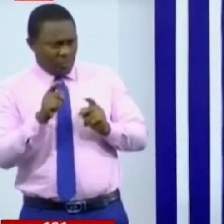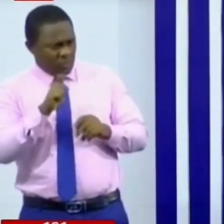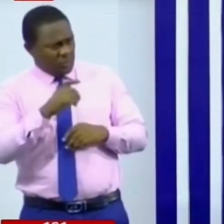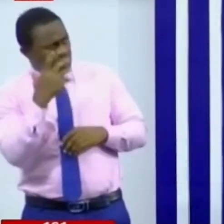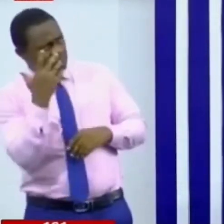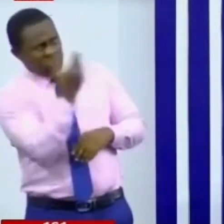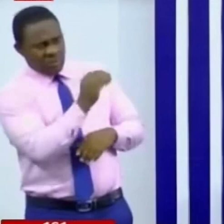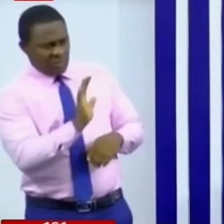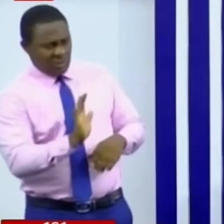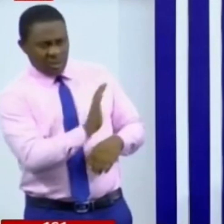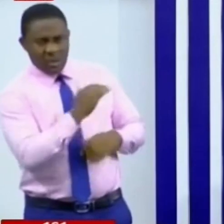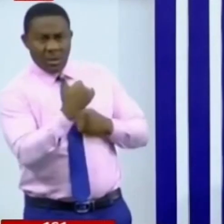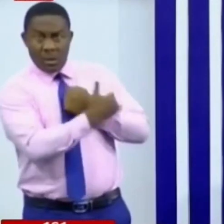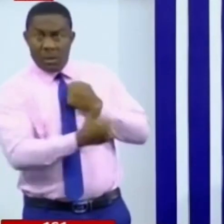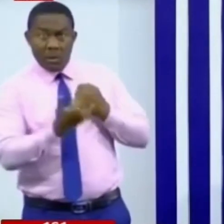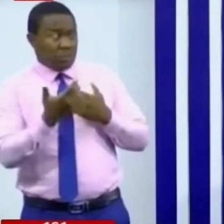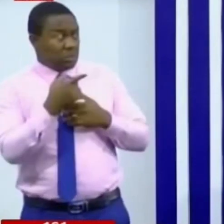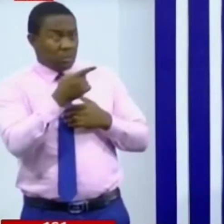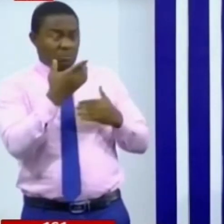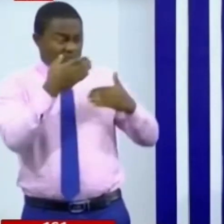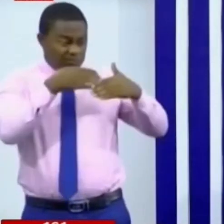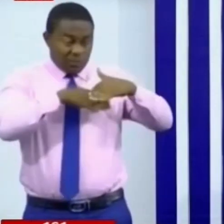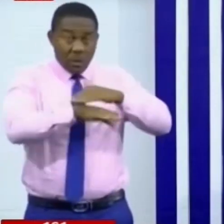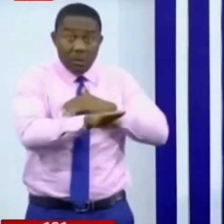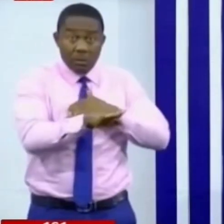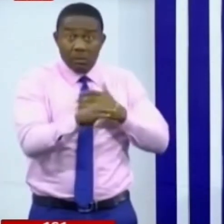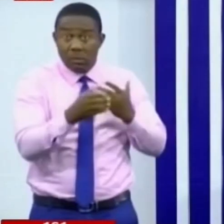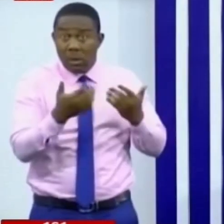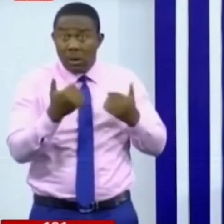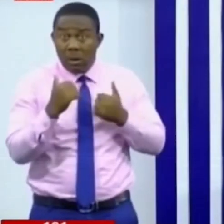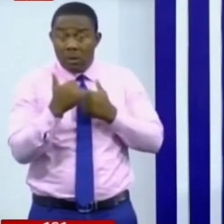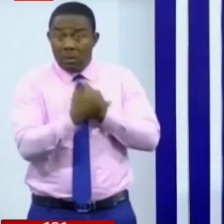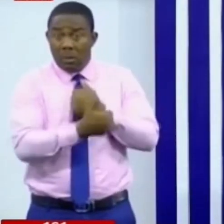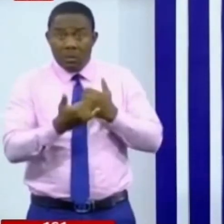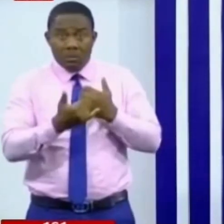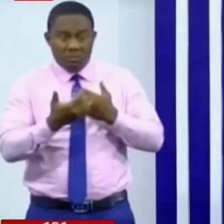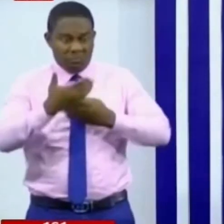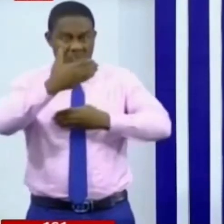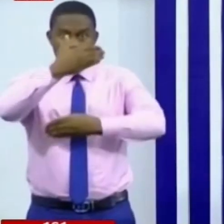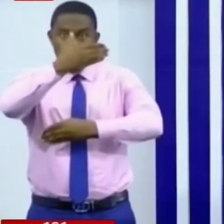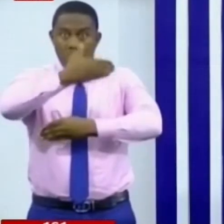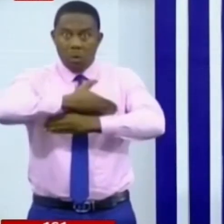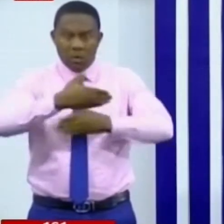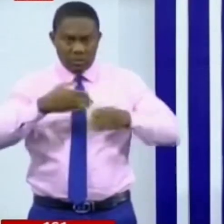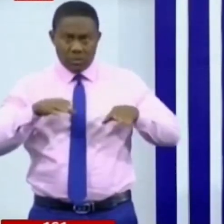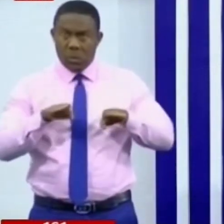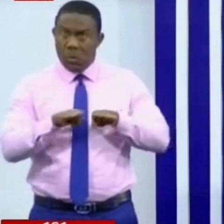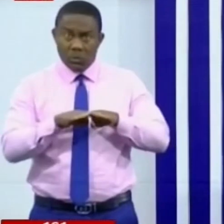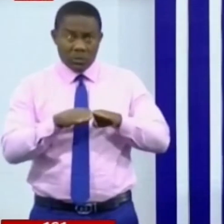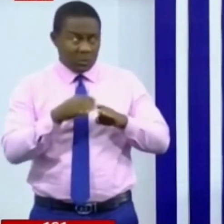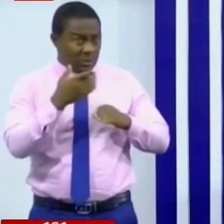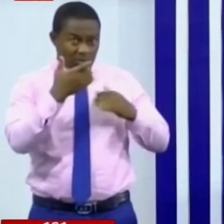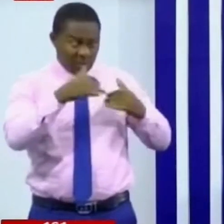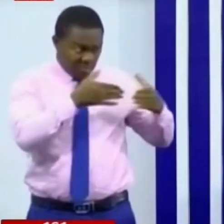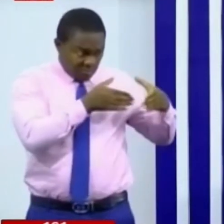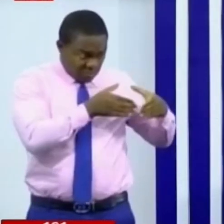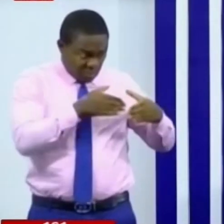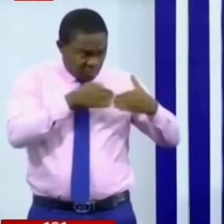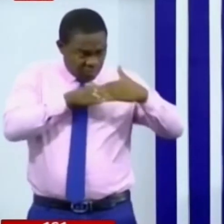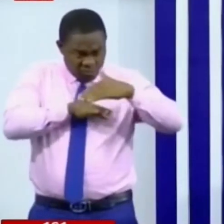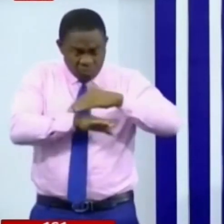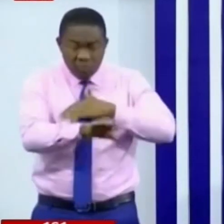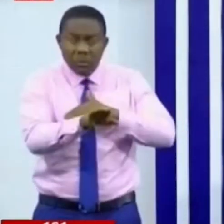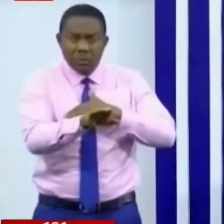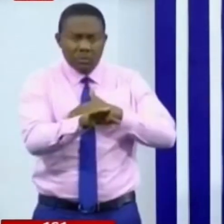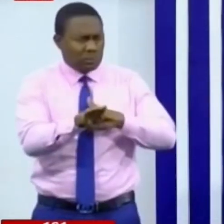their country. They entered our country illegally when borders had been closed. And so if you are found,